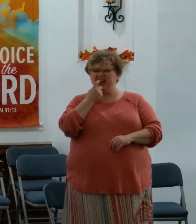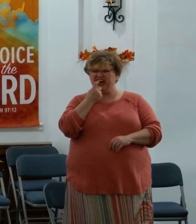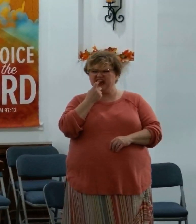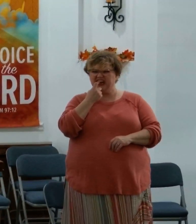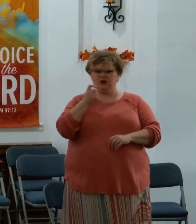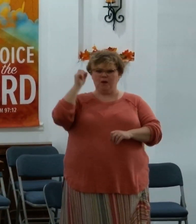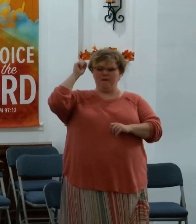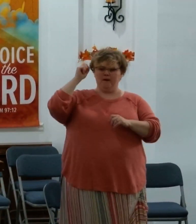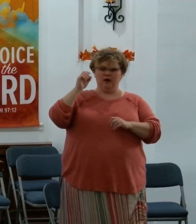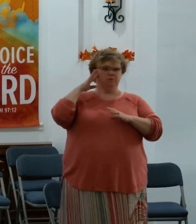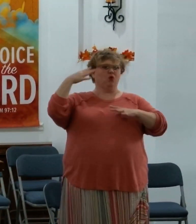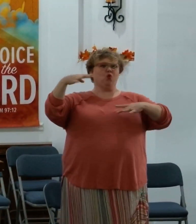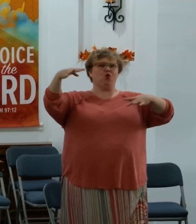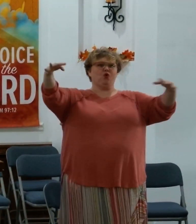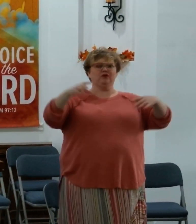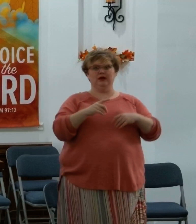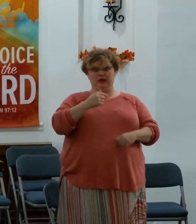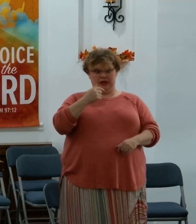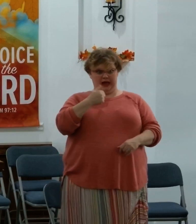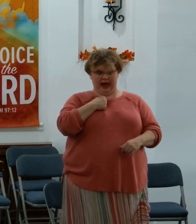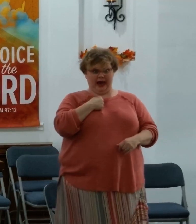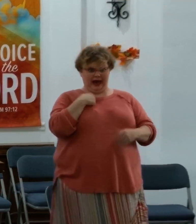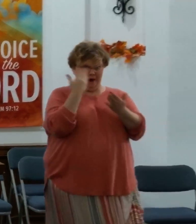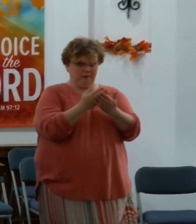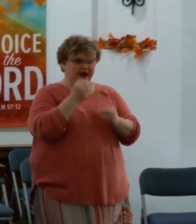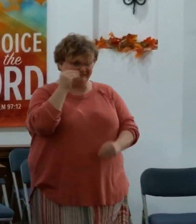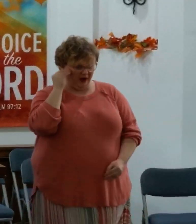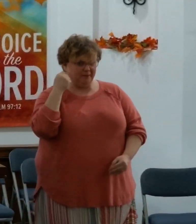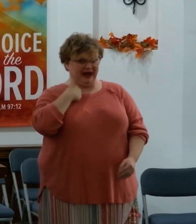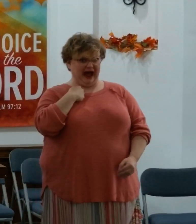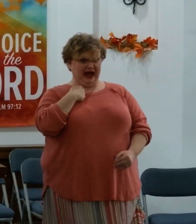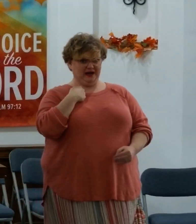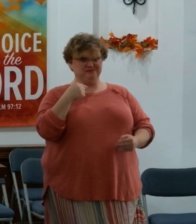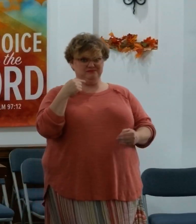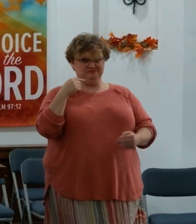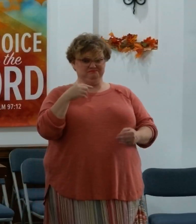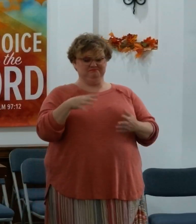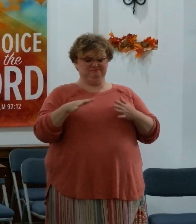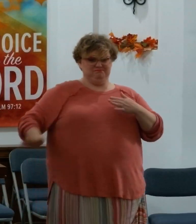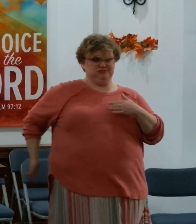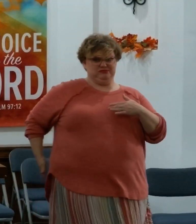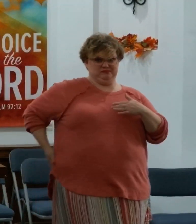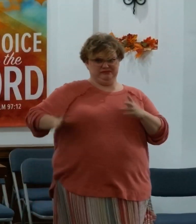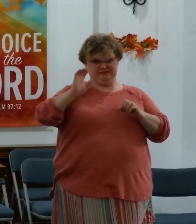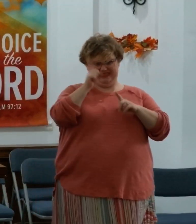home, I rained. So after that, I was more generous about giving.